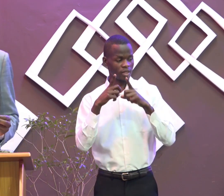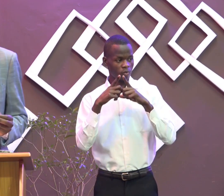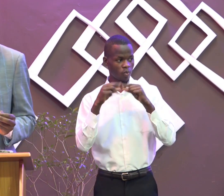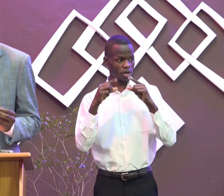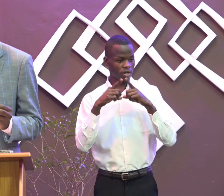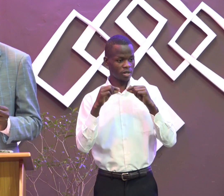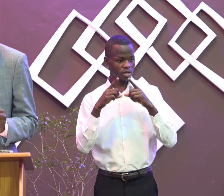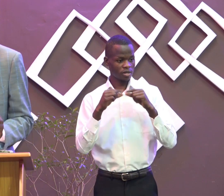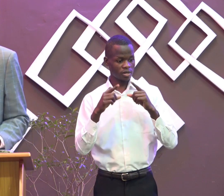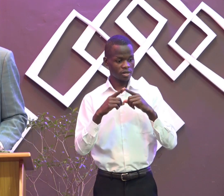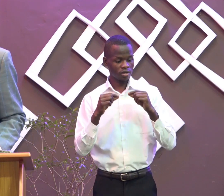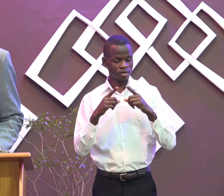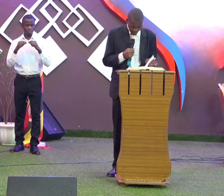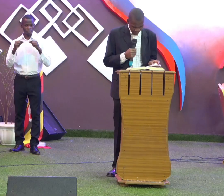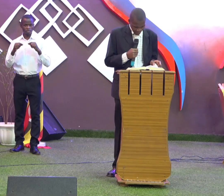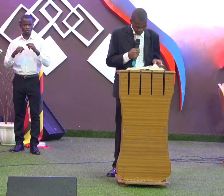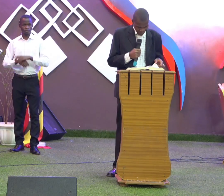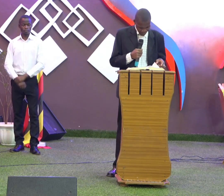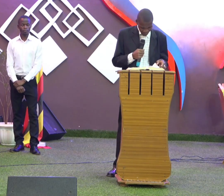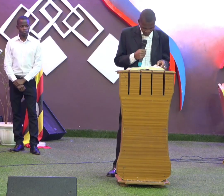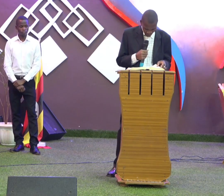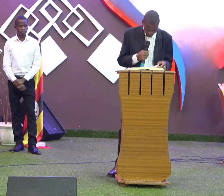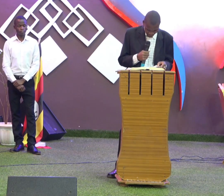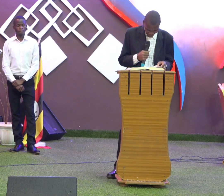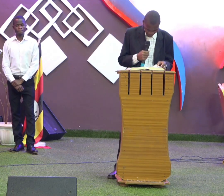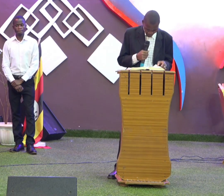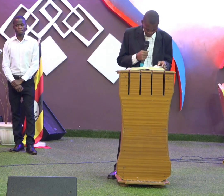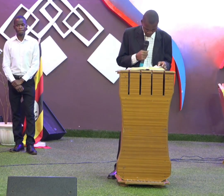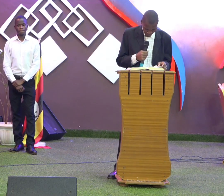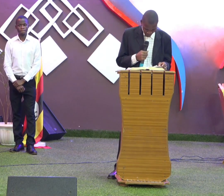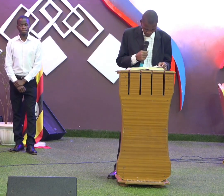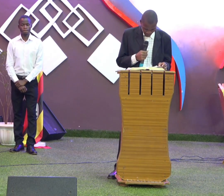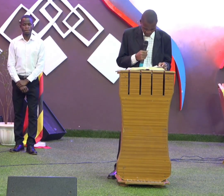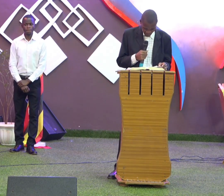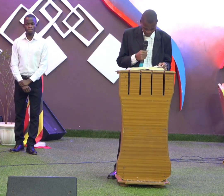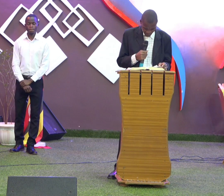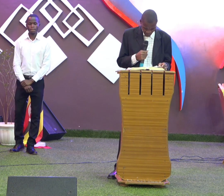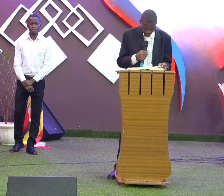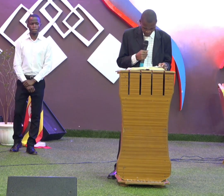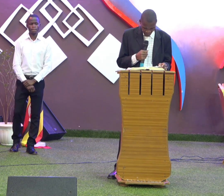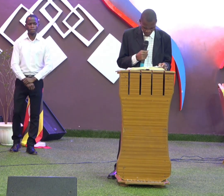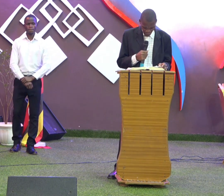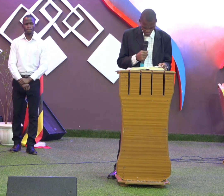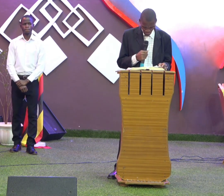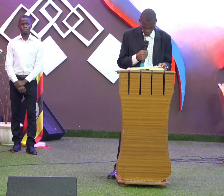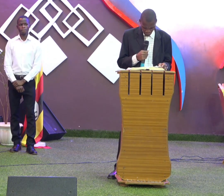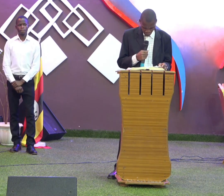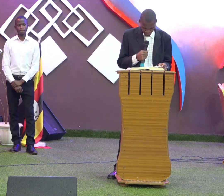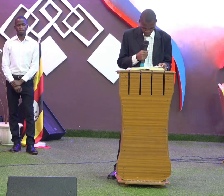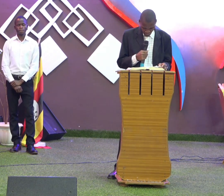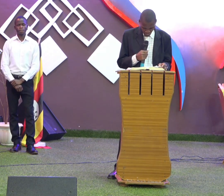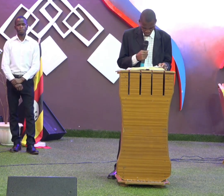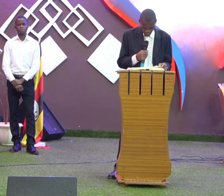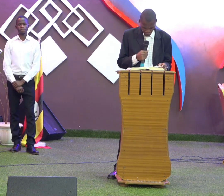Mubuulize essula 10 olunyula 20. Ecclesiastes 10 and verse 20. It says, even in your